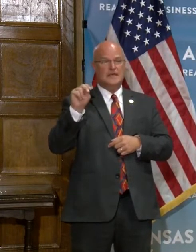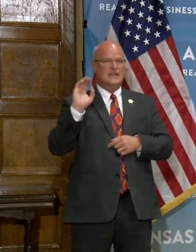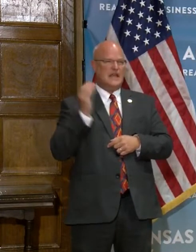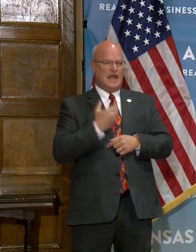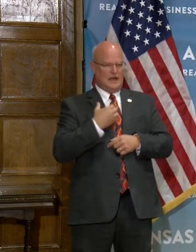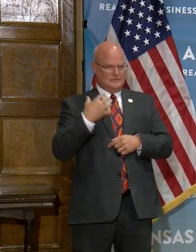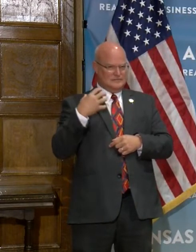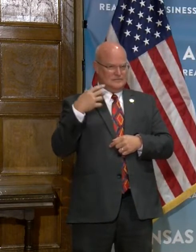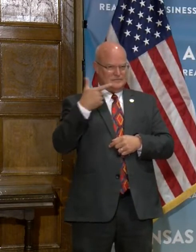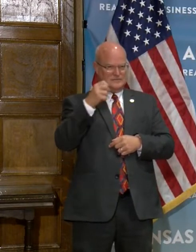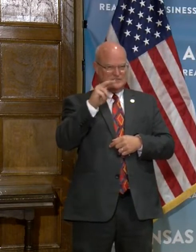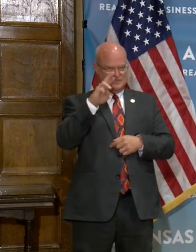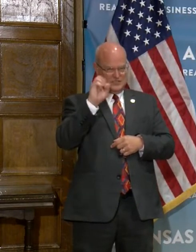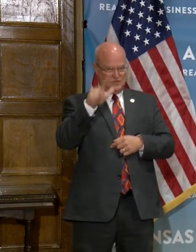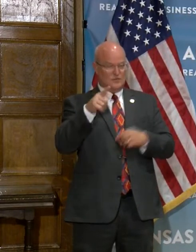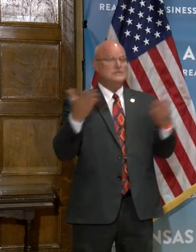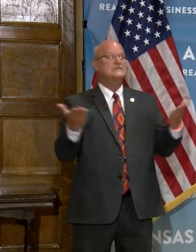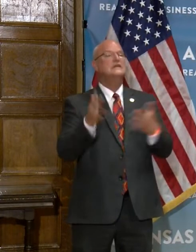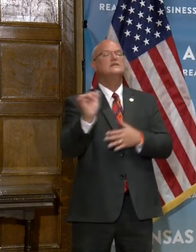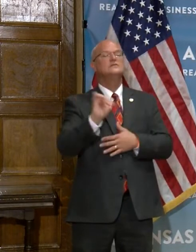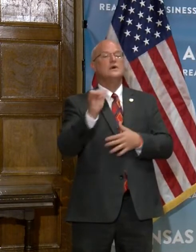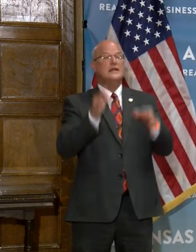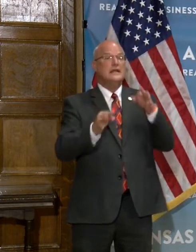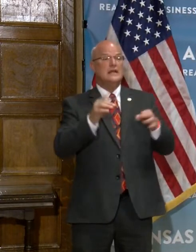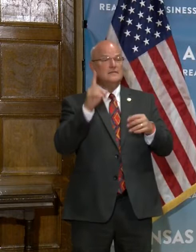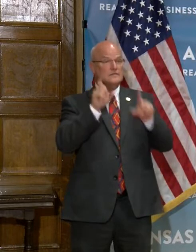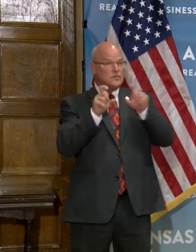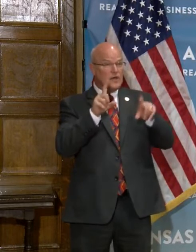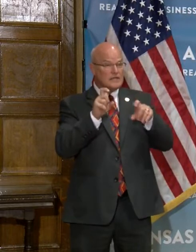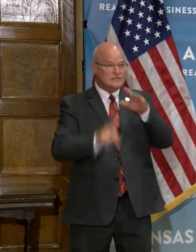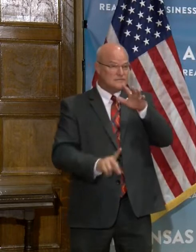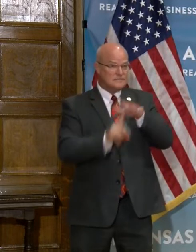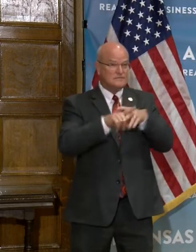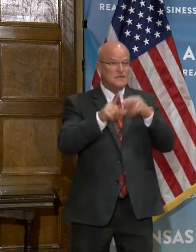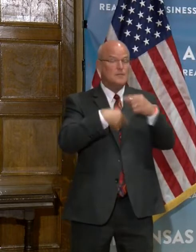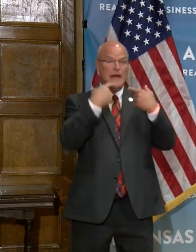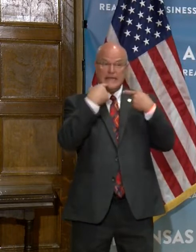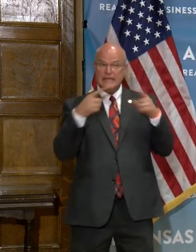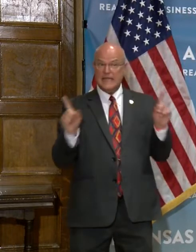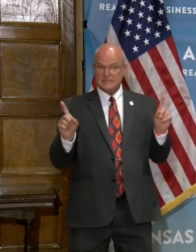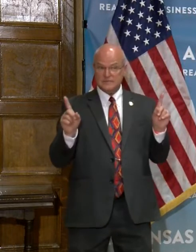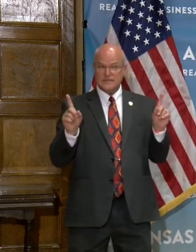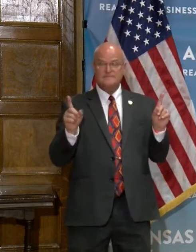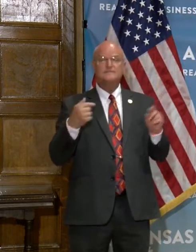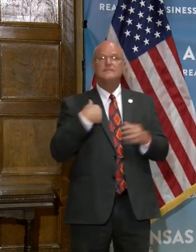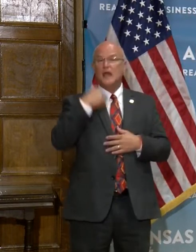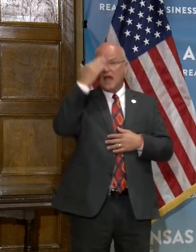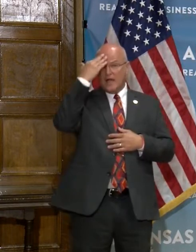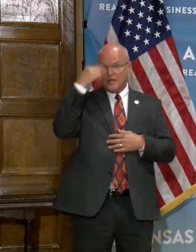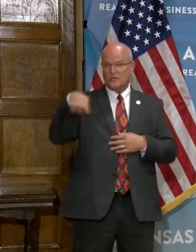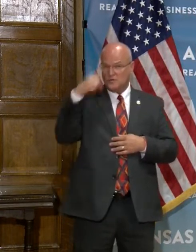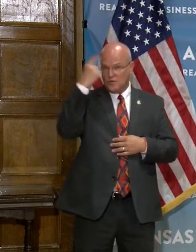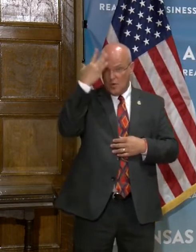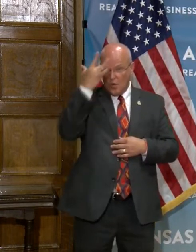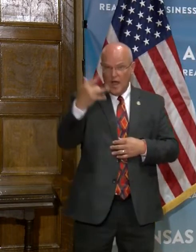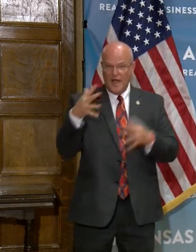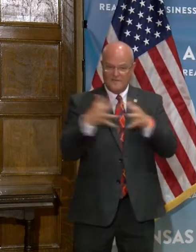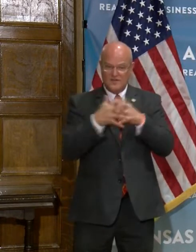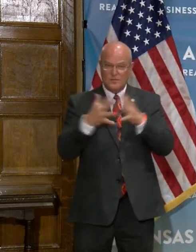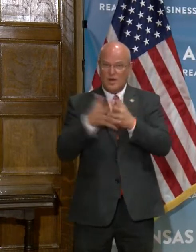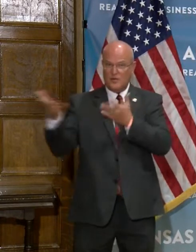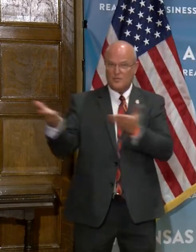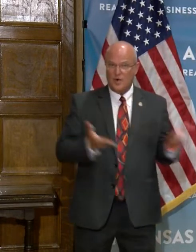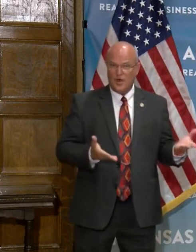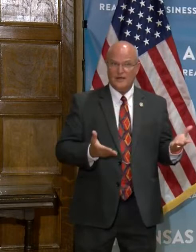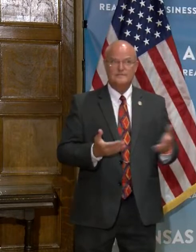General is here as well in case there's some questions comes up about an announcement. I know that you're wondering why I brought a football in.